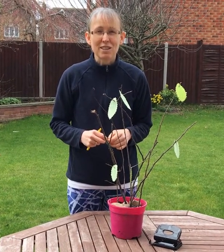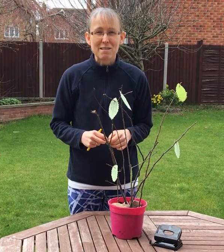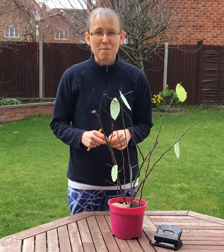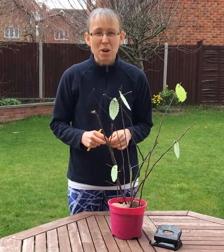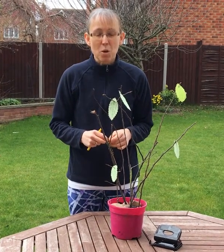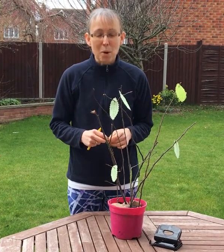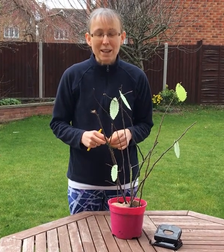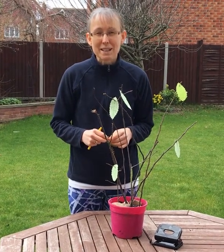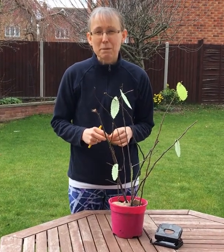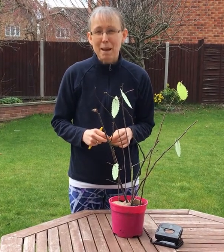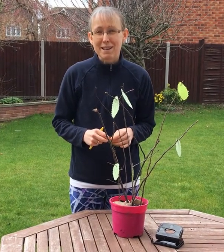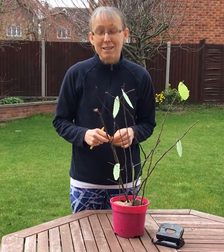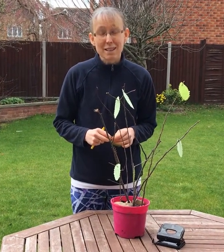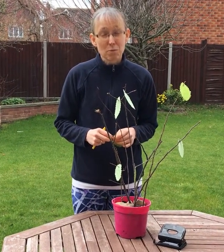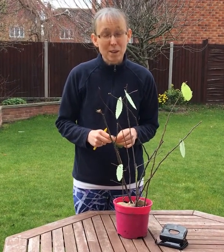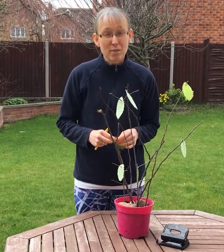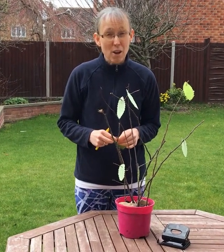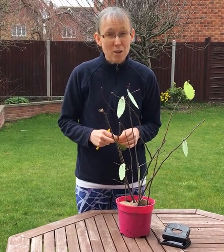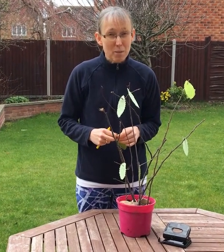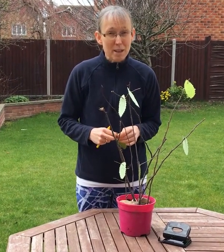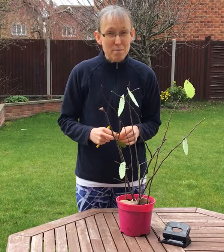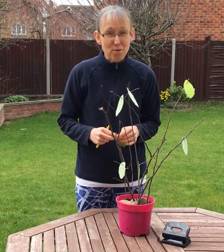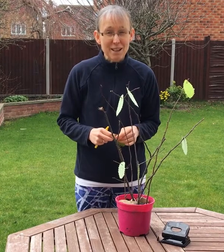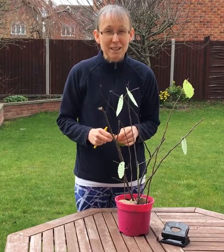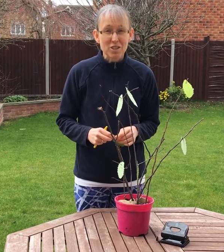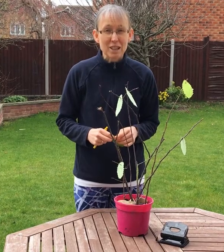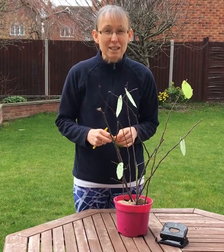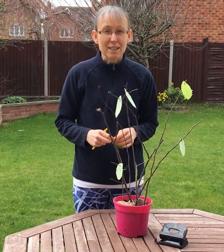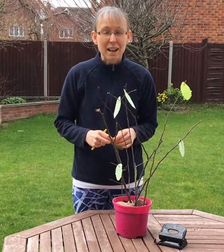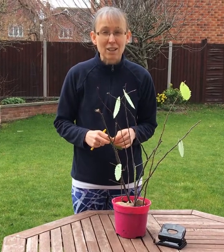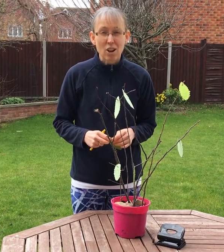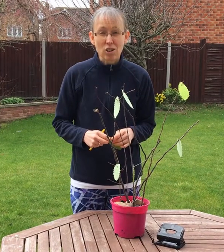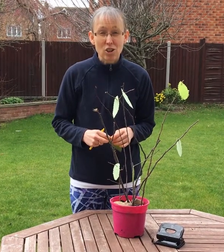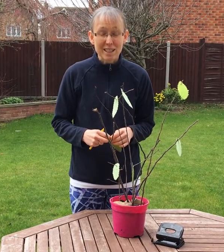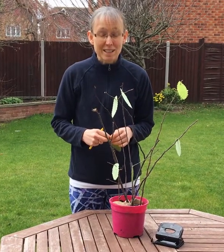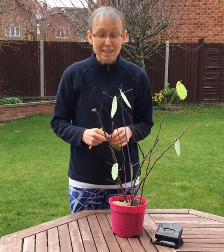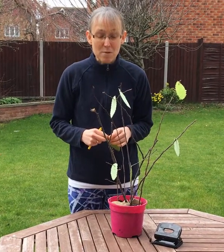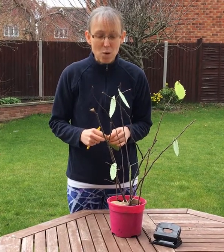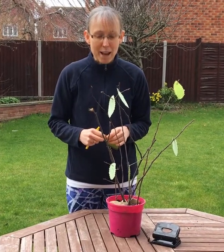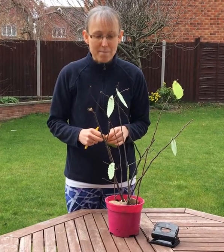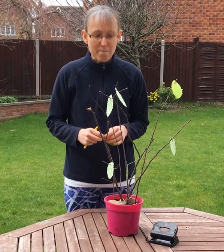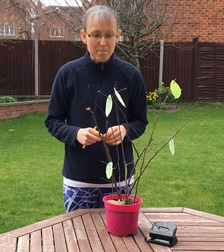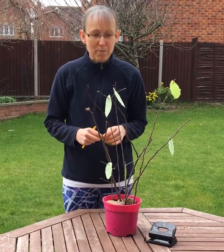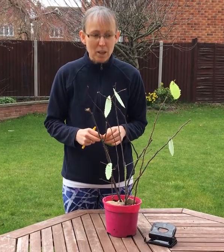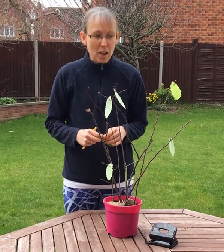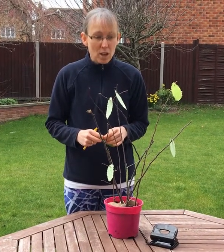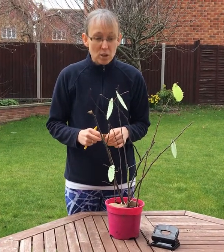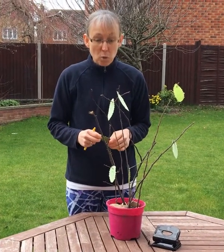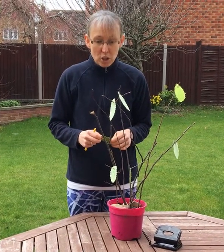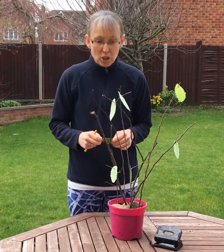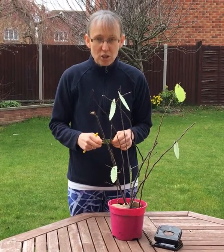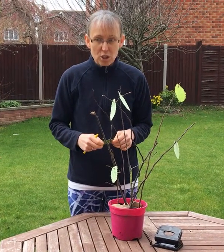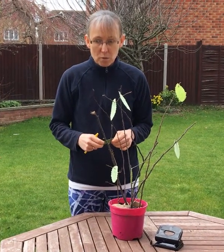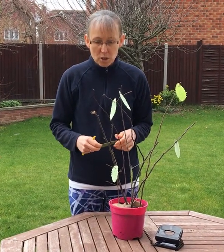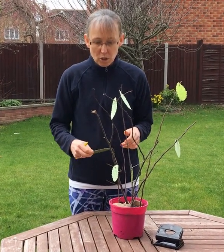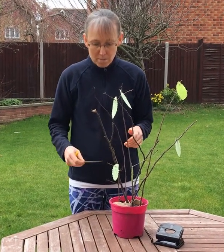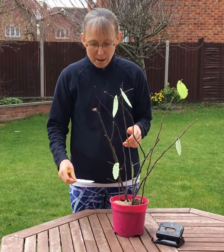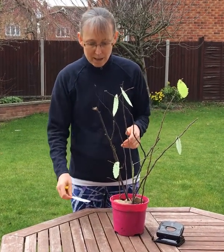Jerusalem, we're going to spend this week of Holy Week praising Jesus and our God in the same way. So what you're going to do is you're going to make